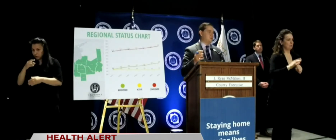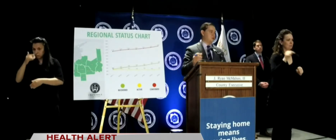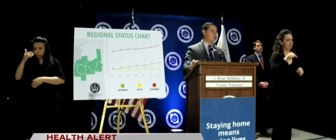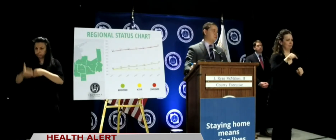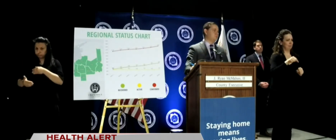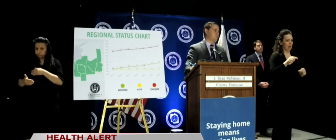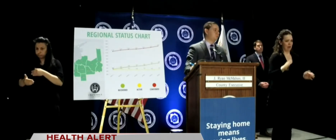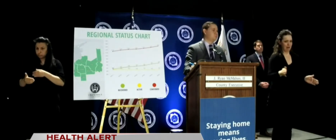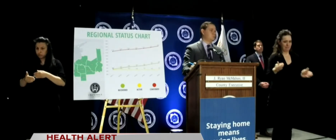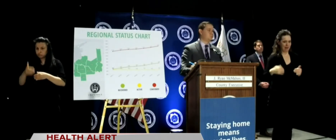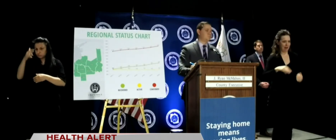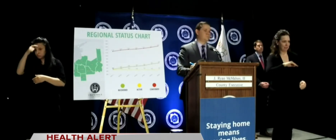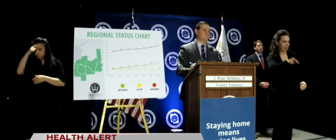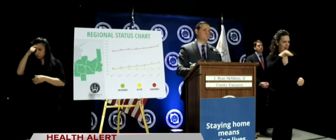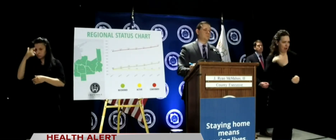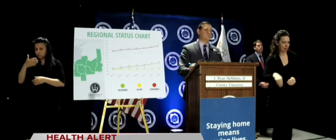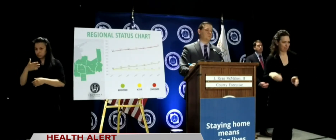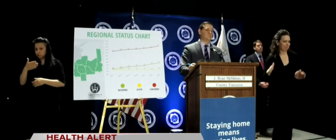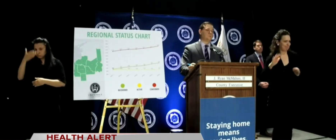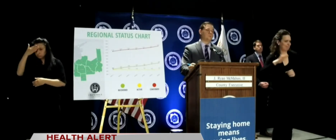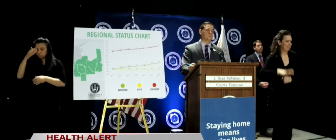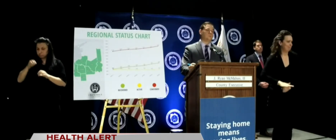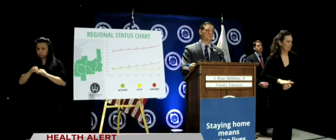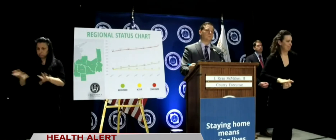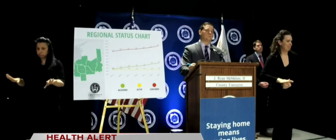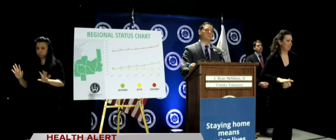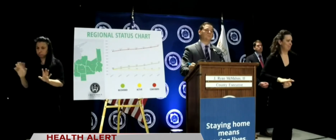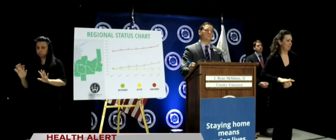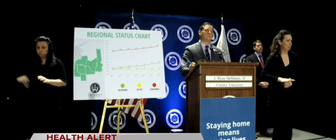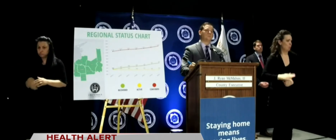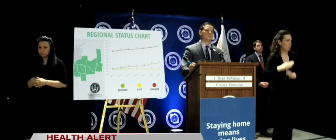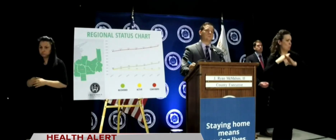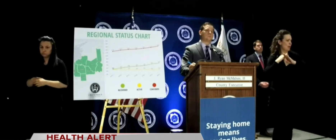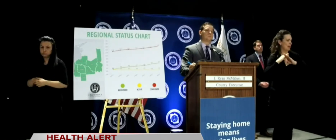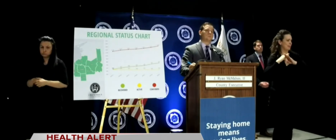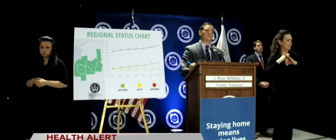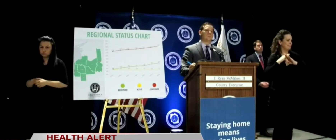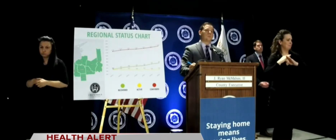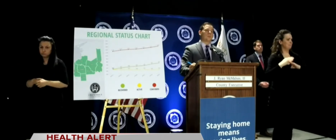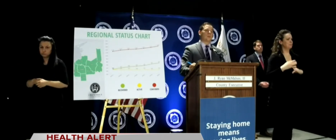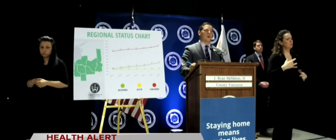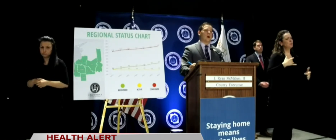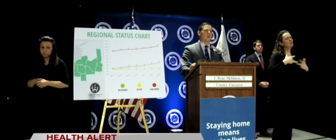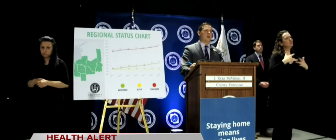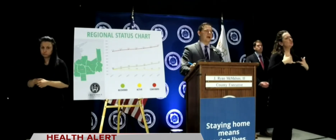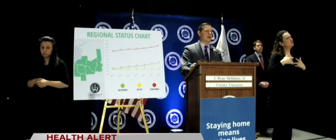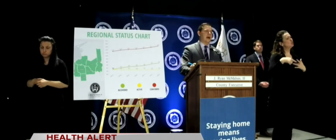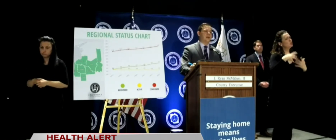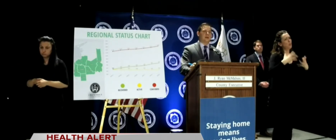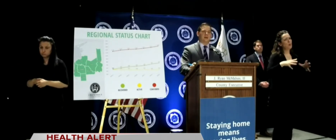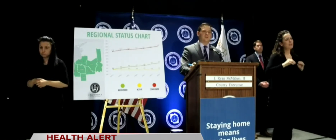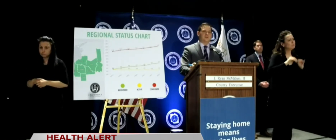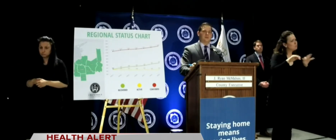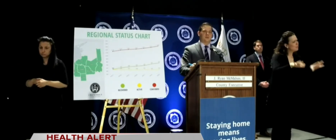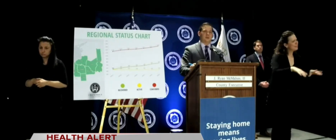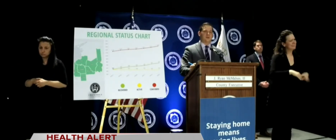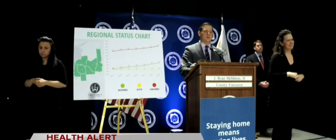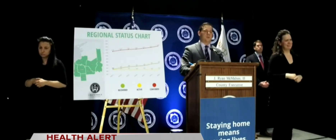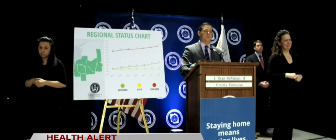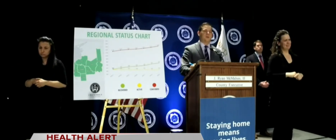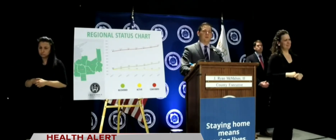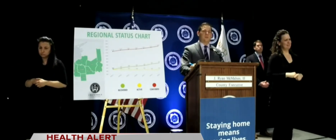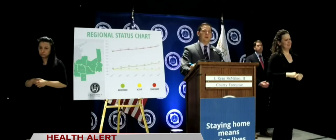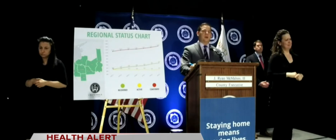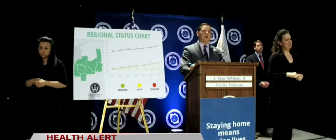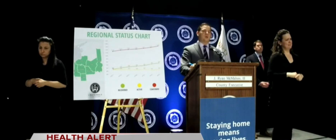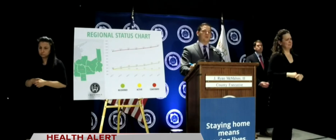these facilities. Where the county does have jurisdiction, why not name the facilities? We're not going to highlight any facilities, Andrew.